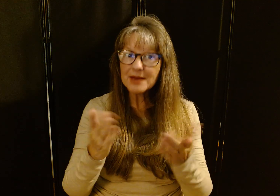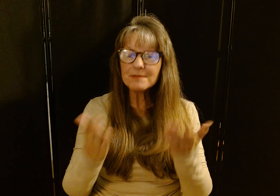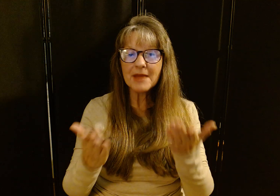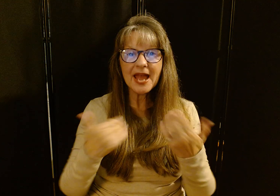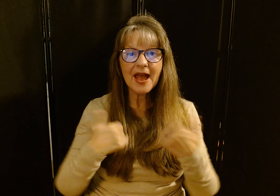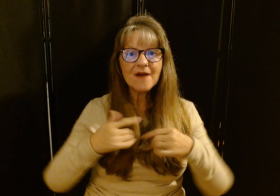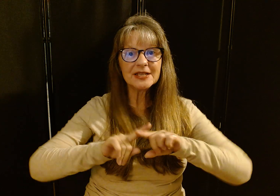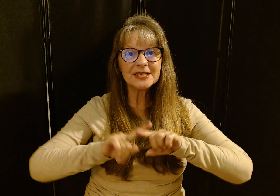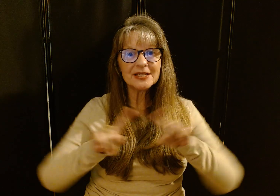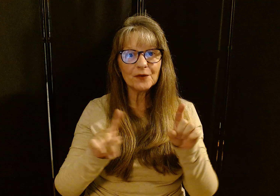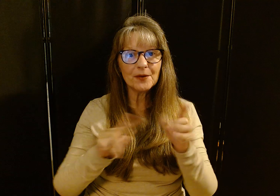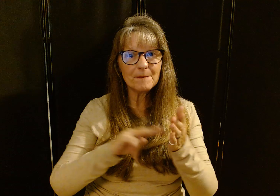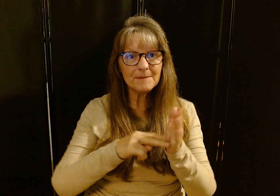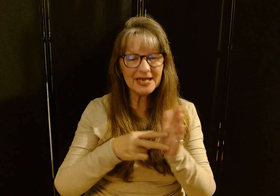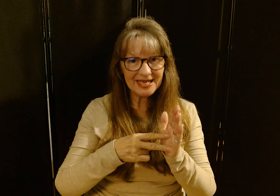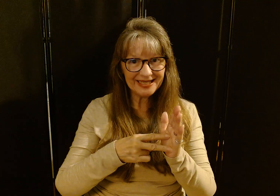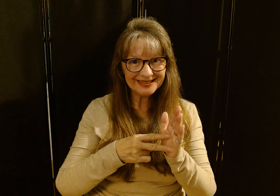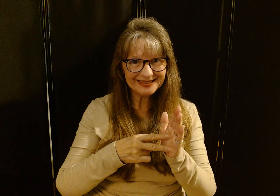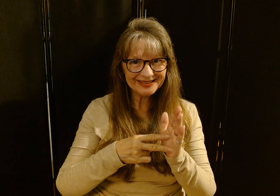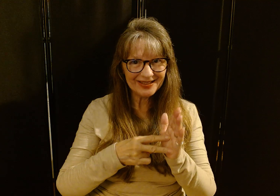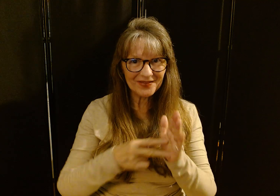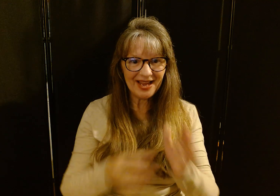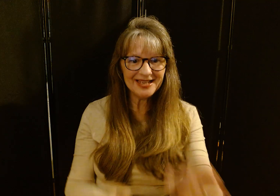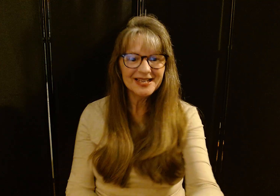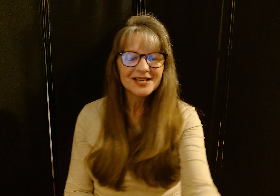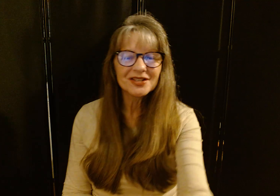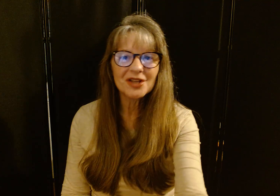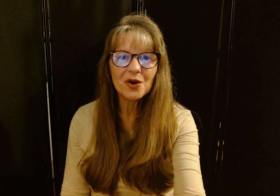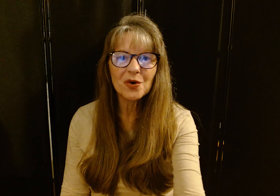may have a different meaning. Okay, so